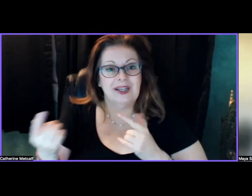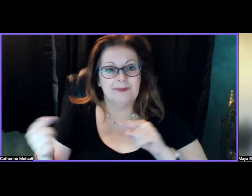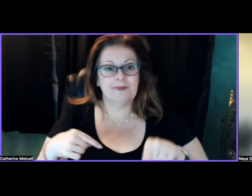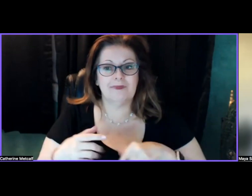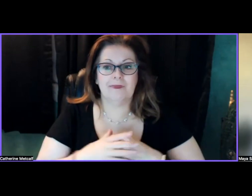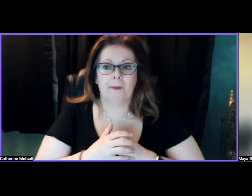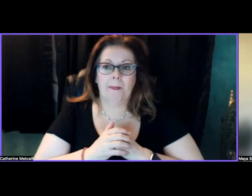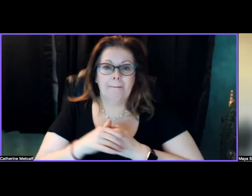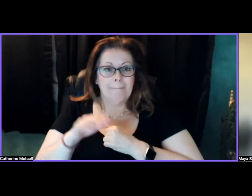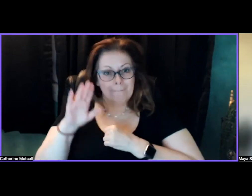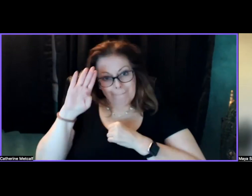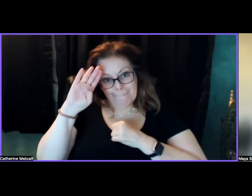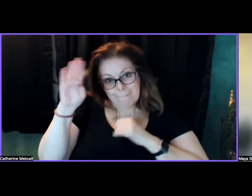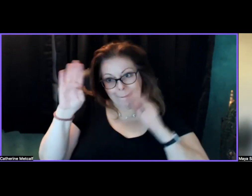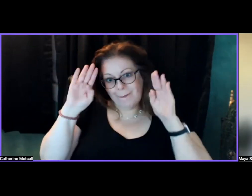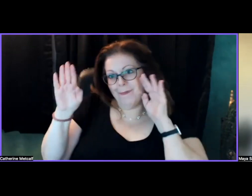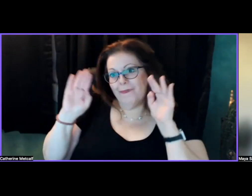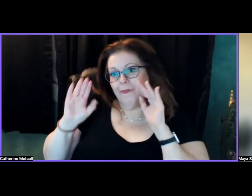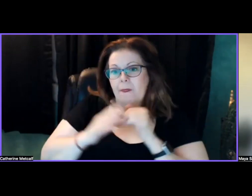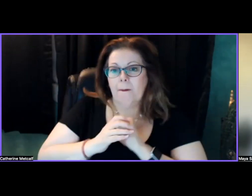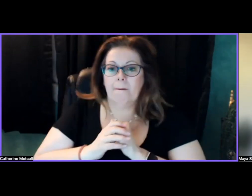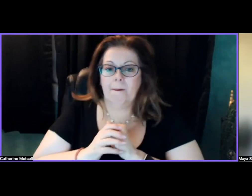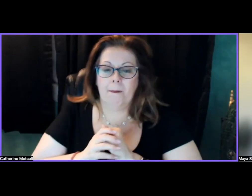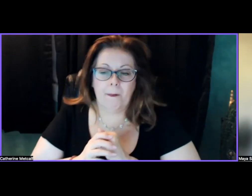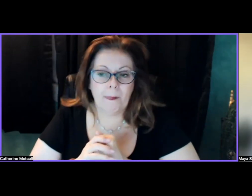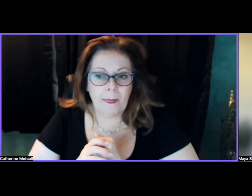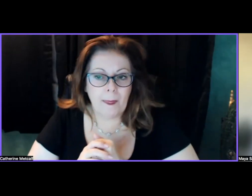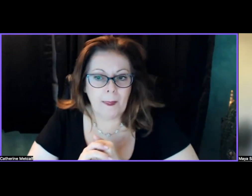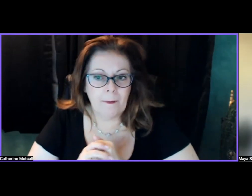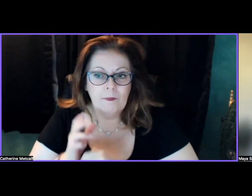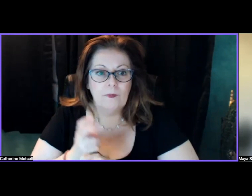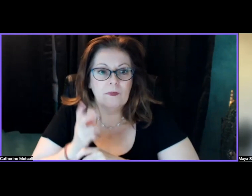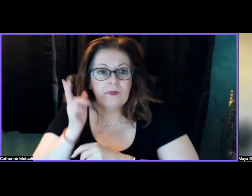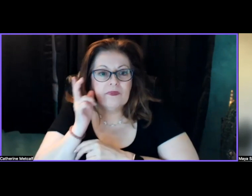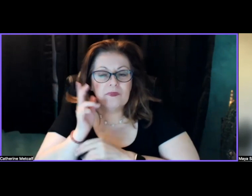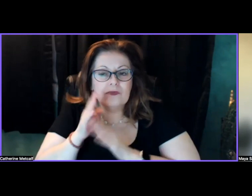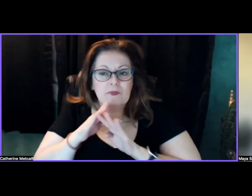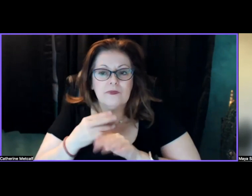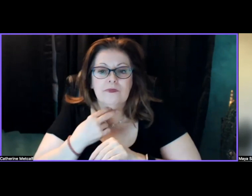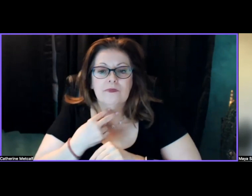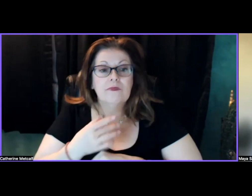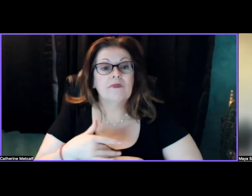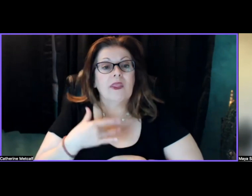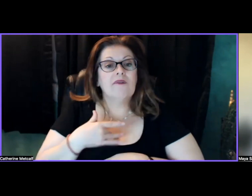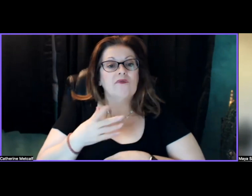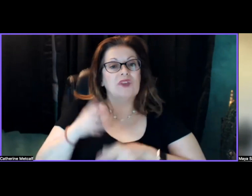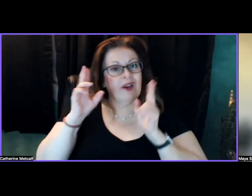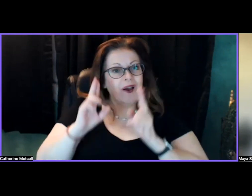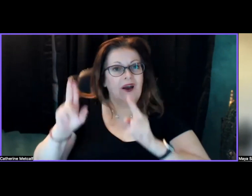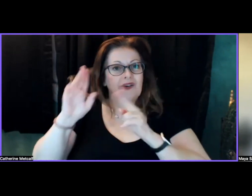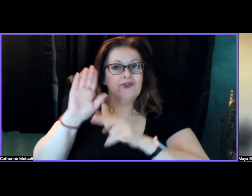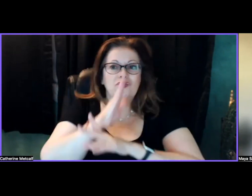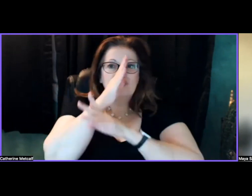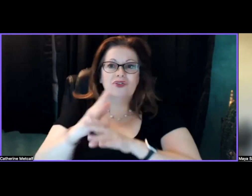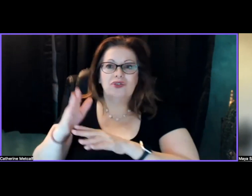Hi, everyone, and a special thank you to the opening readers. I feel so honored to get to share this